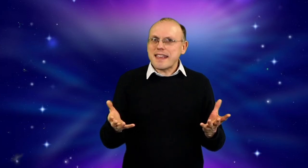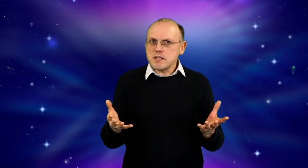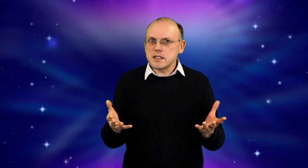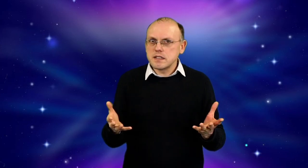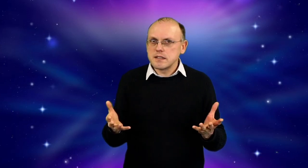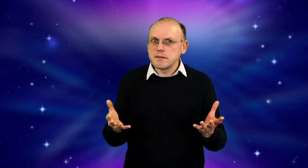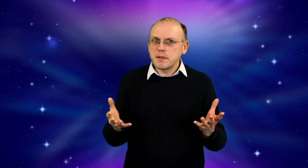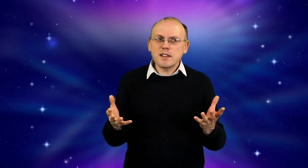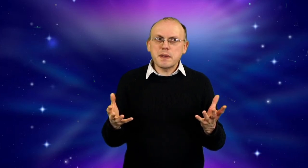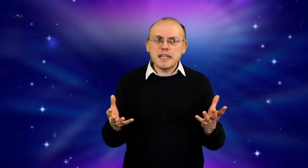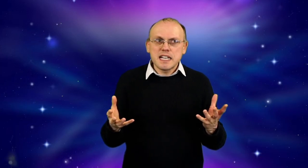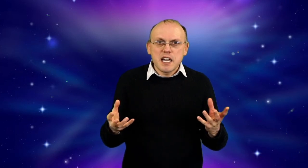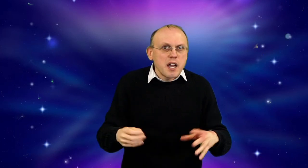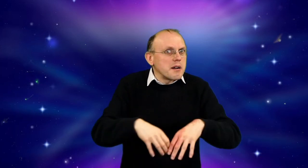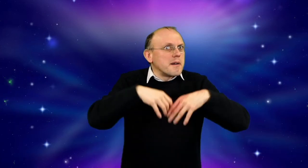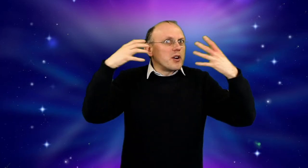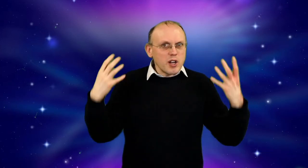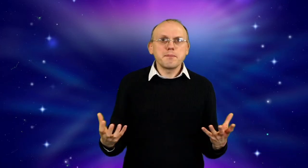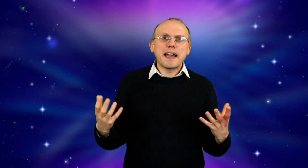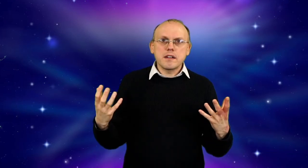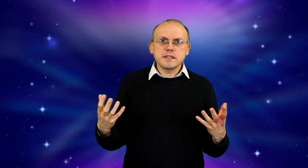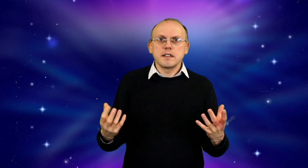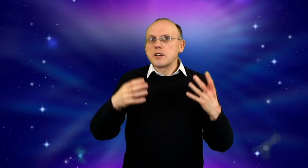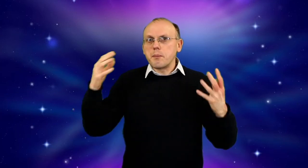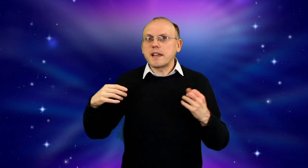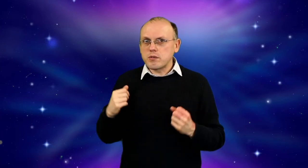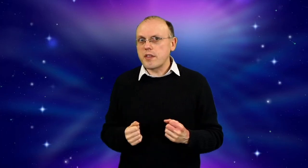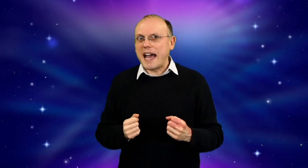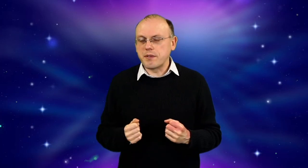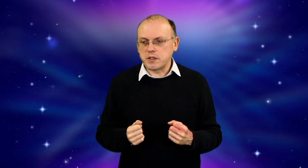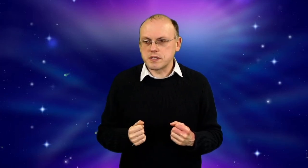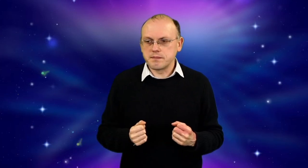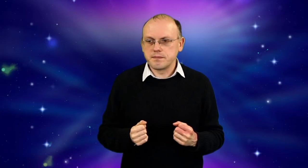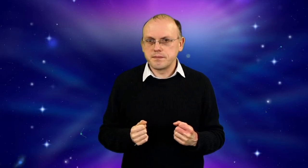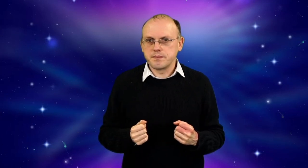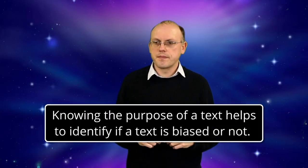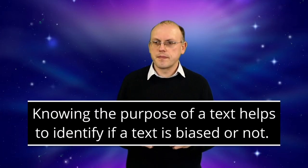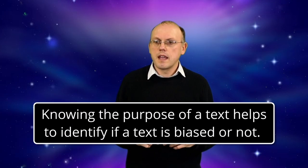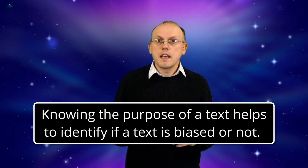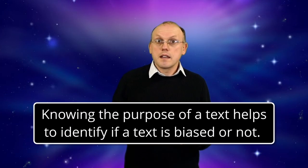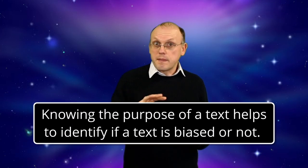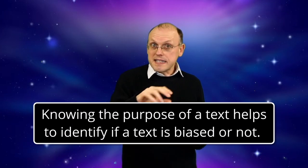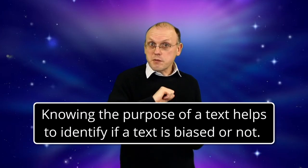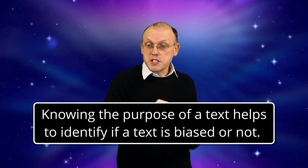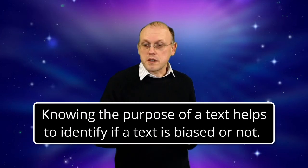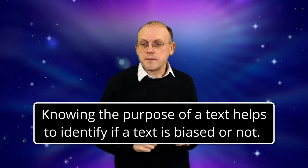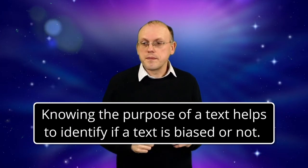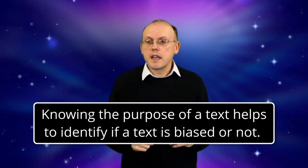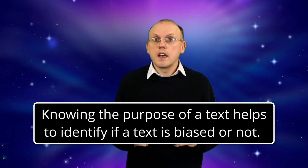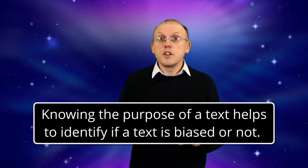biased, but not be a lot biased compared to other adverts. My next question. Knowing